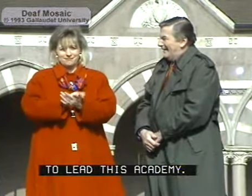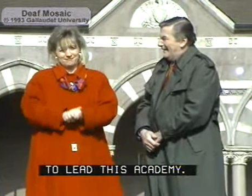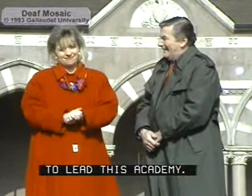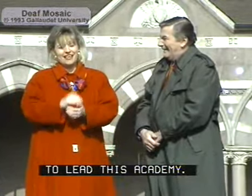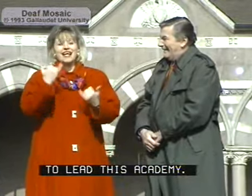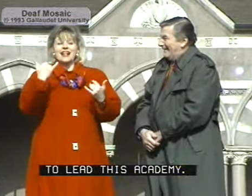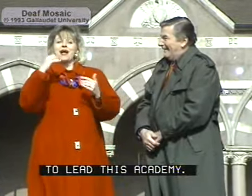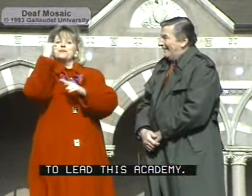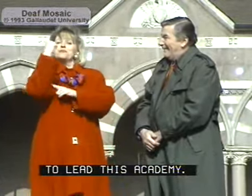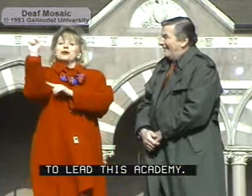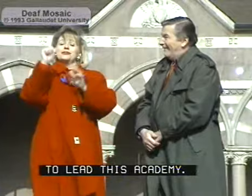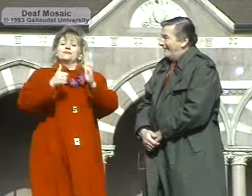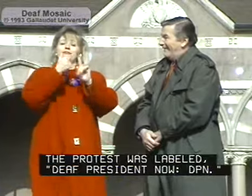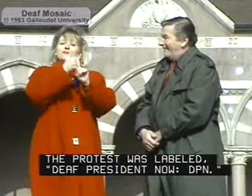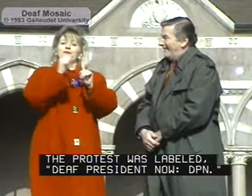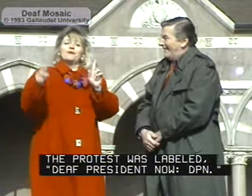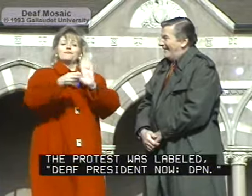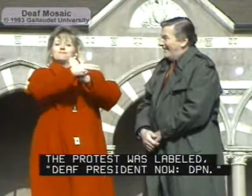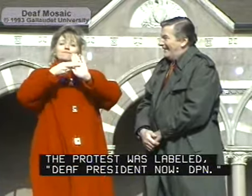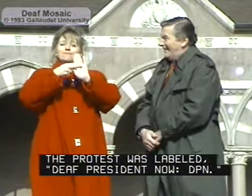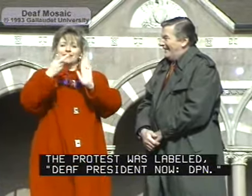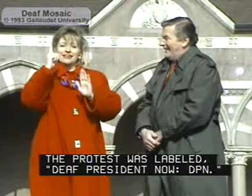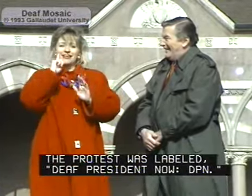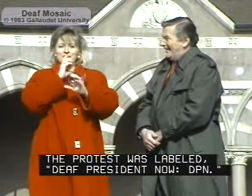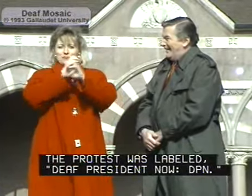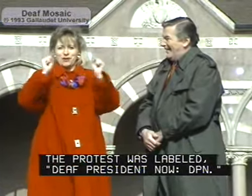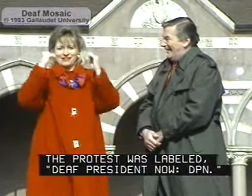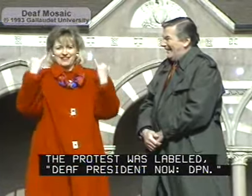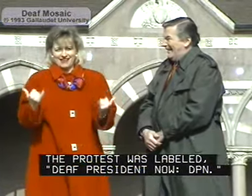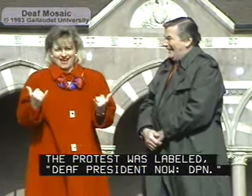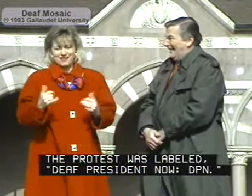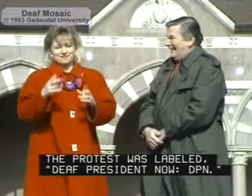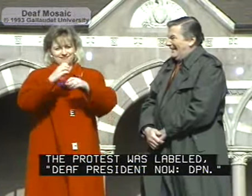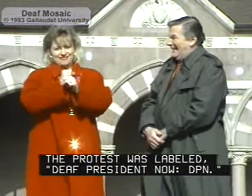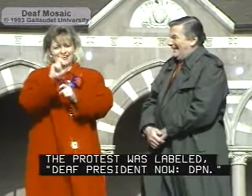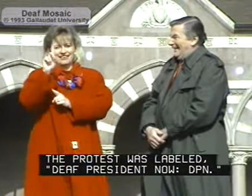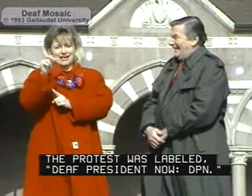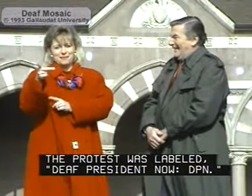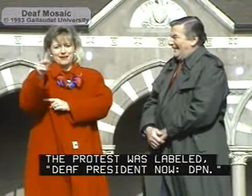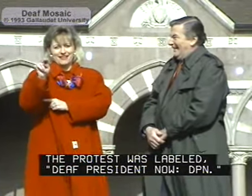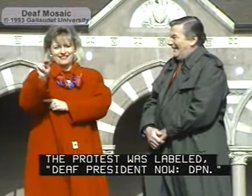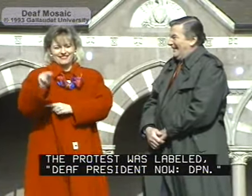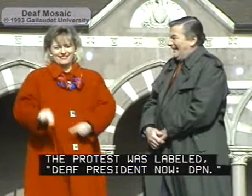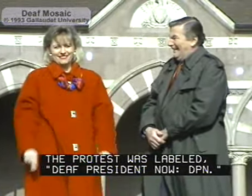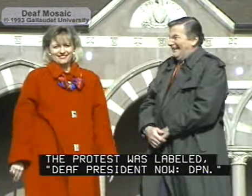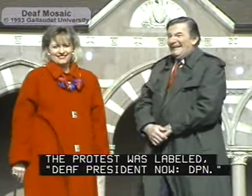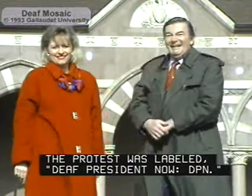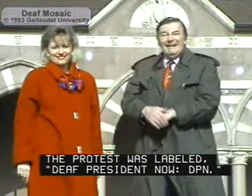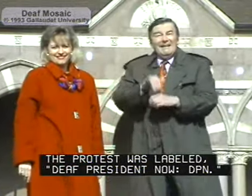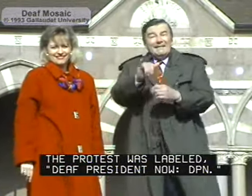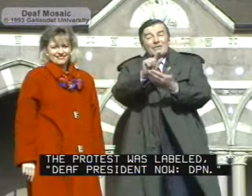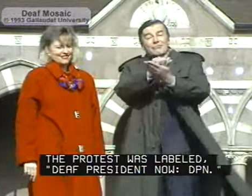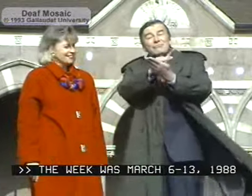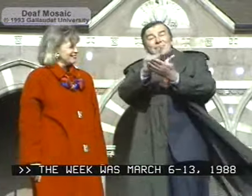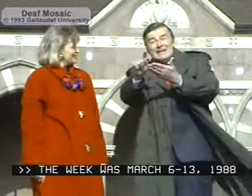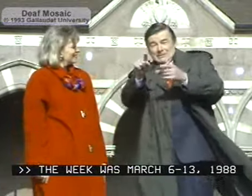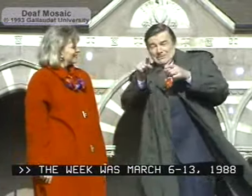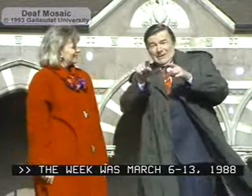academy. The protest was labeled Deaf President Now, DPN. The week was